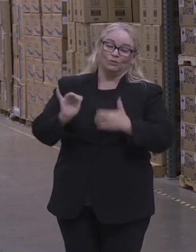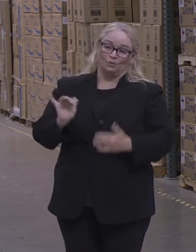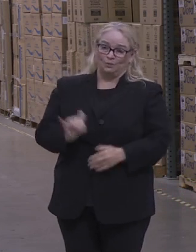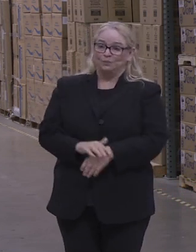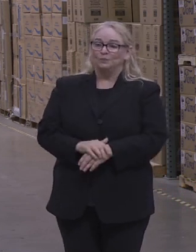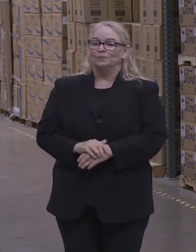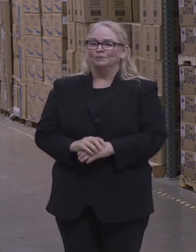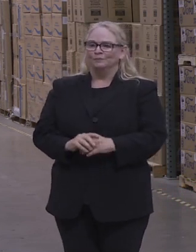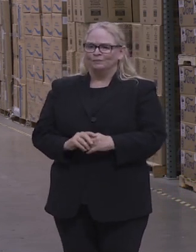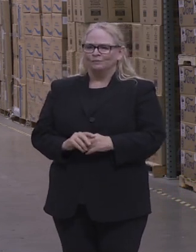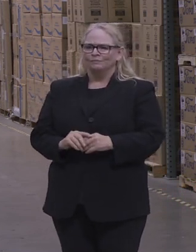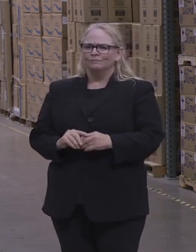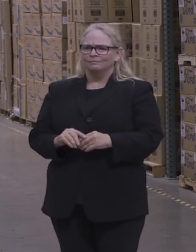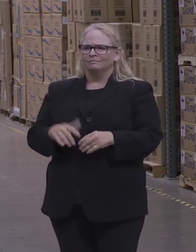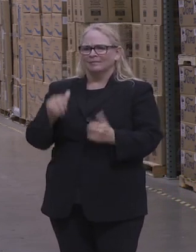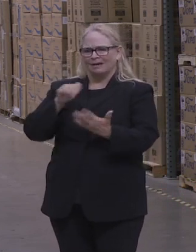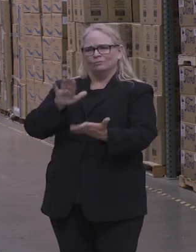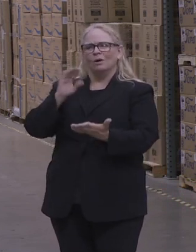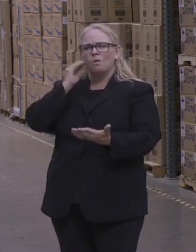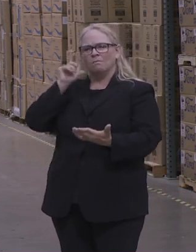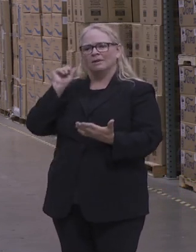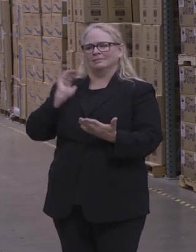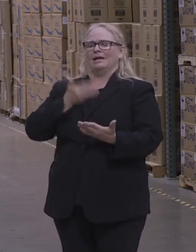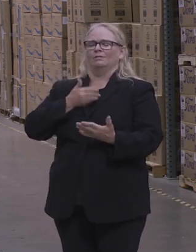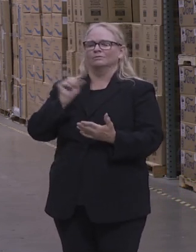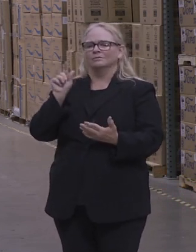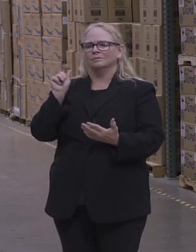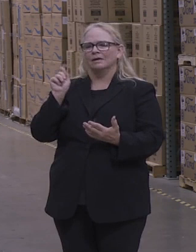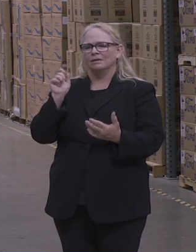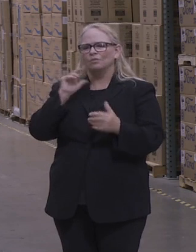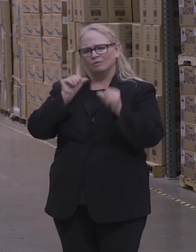state. Alex Michelson, Fox 11.